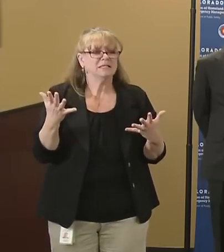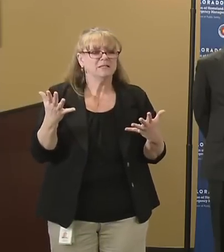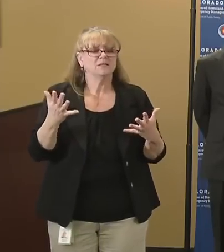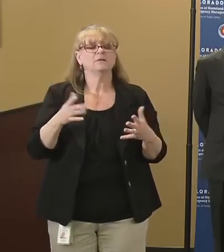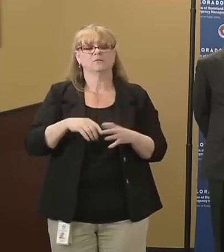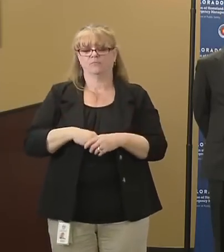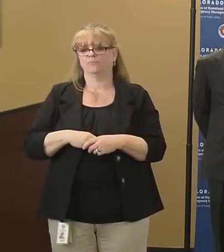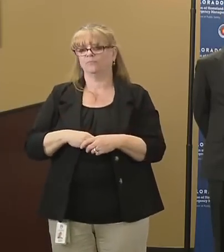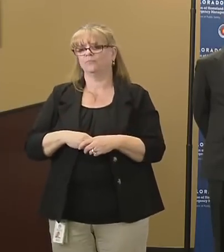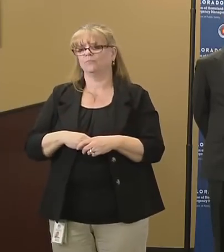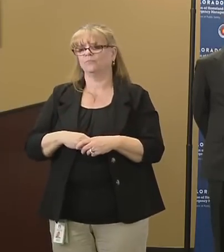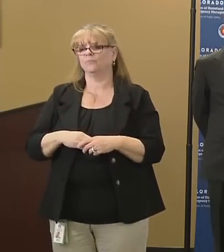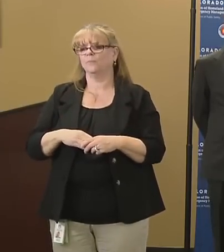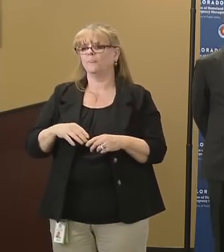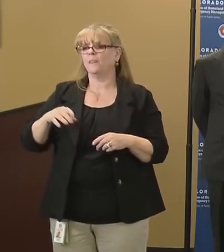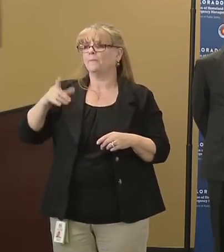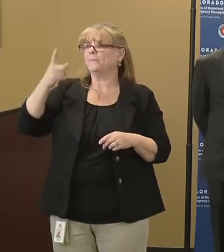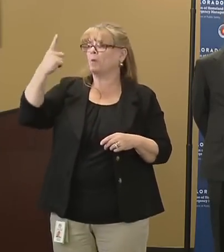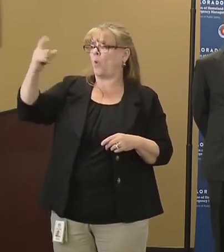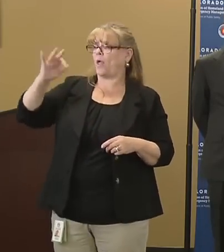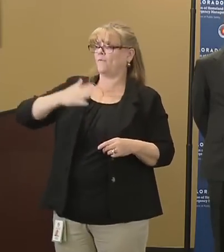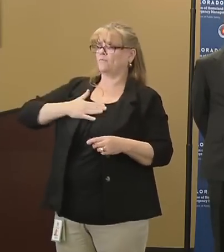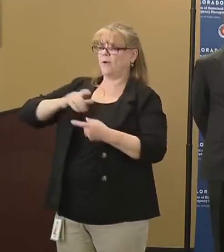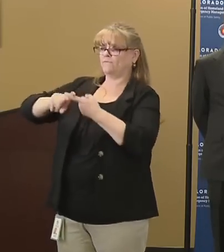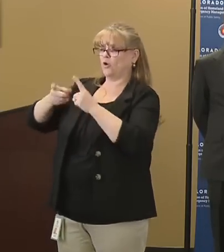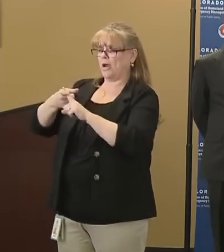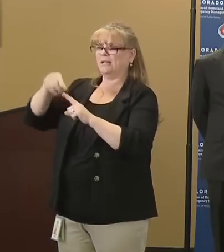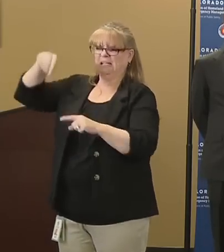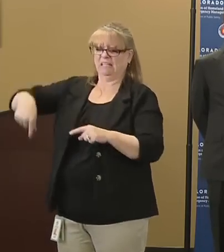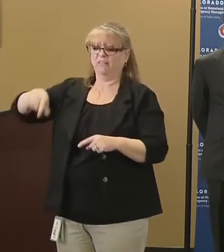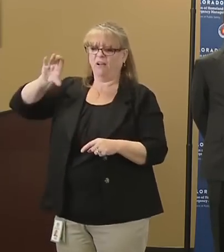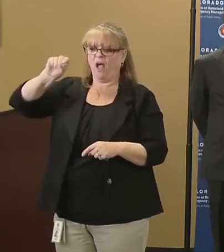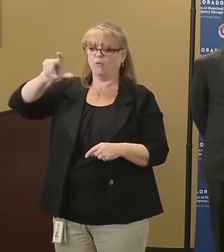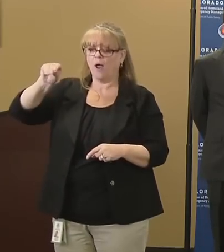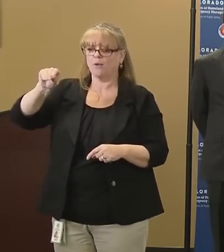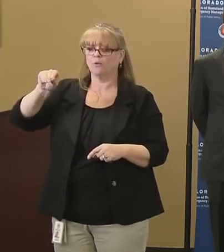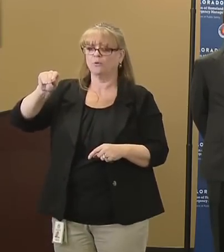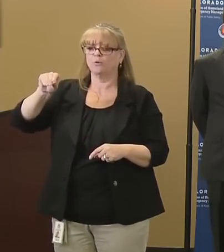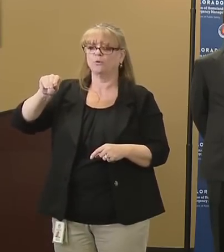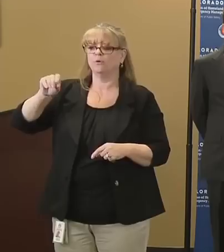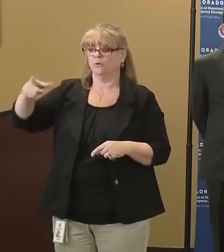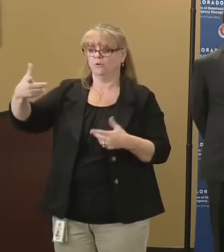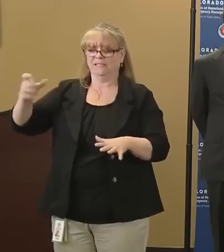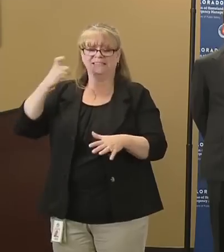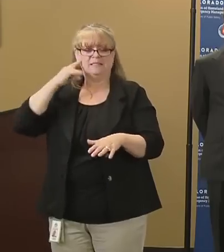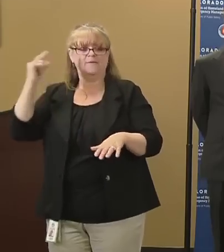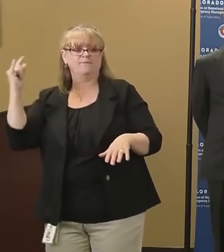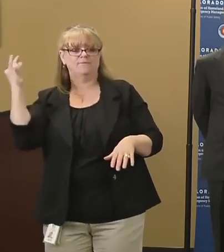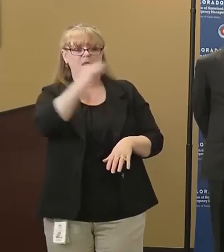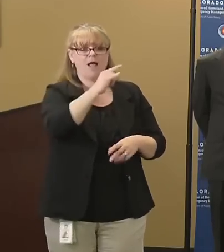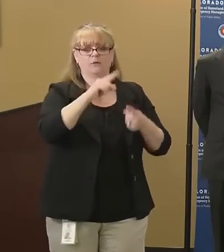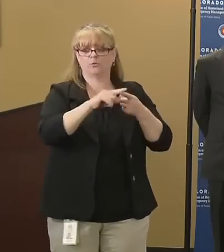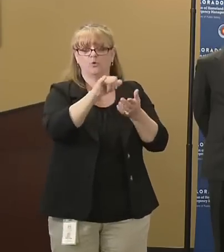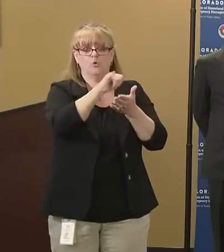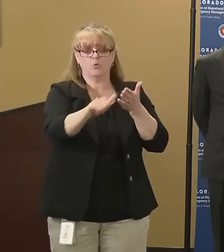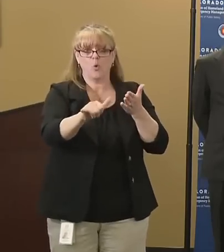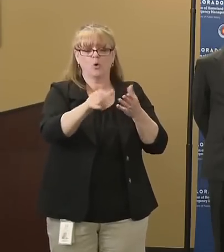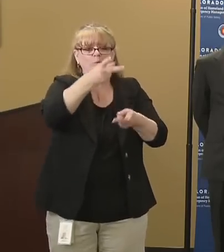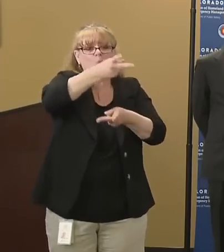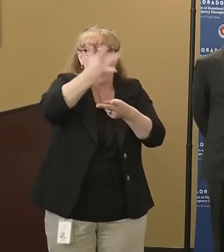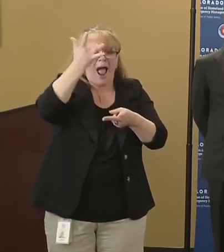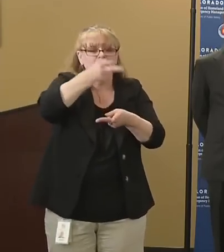in Colorado but flew back to New York last week because her mom became ill. Mark, thank you for all your